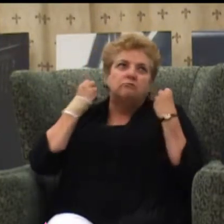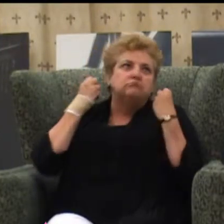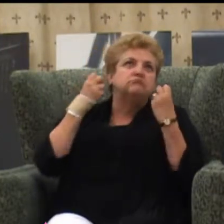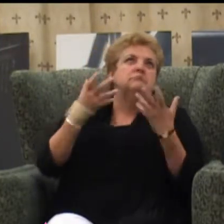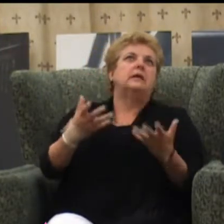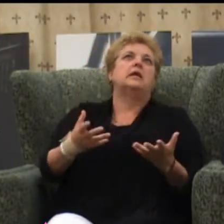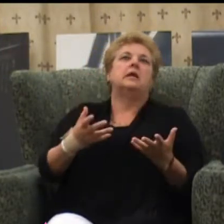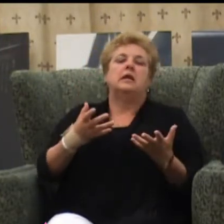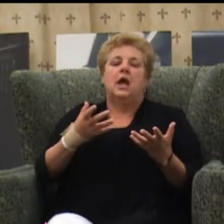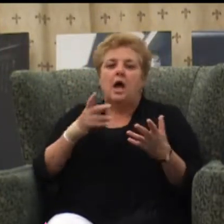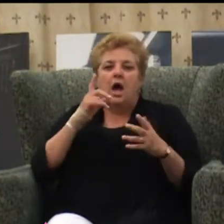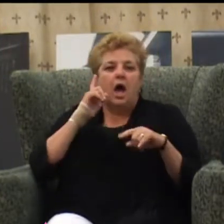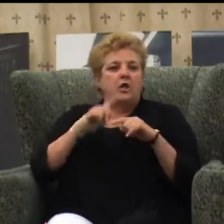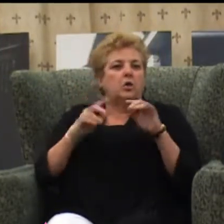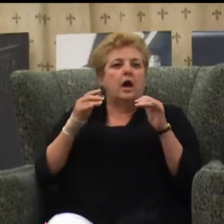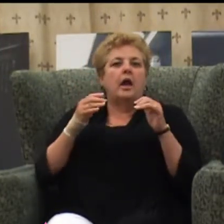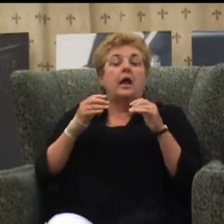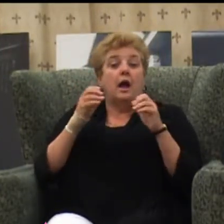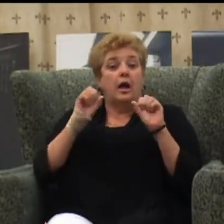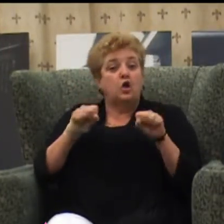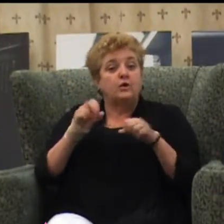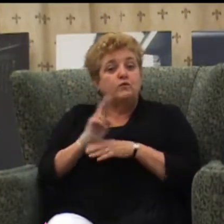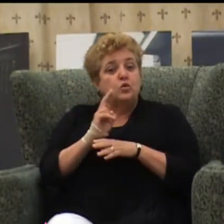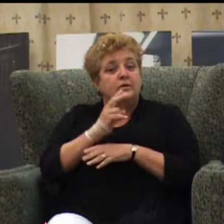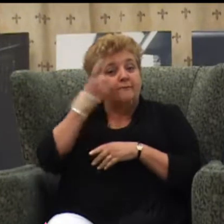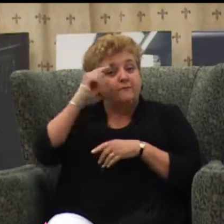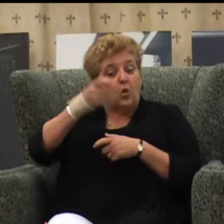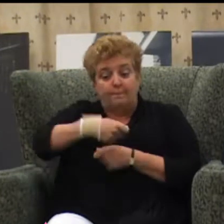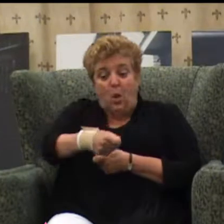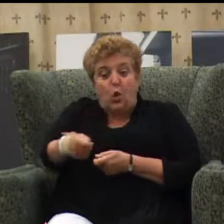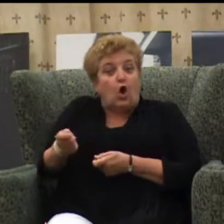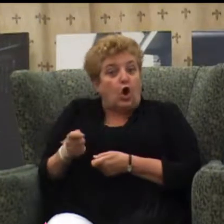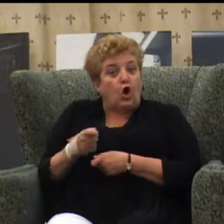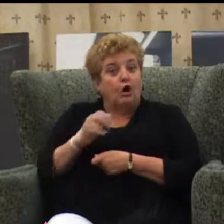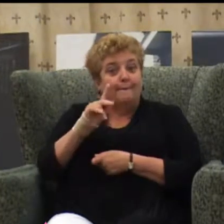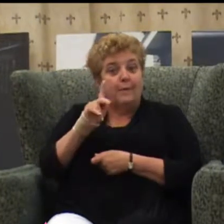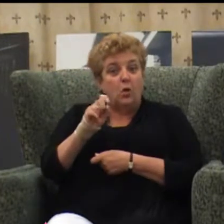with them. I mean, it was awful. I remember the secretary in one meeting saying, "Give them back."